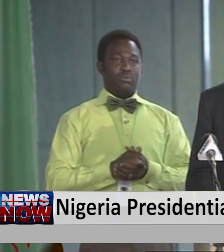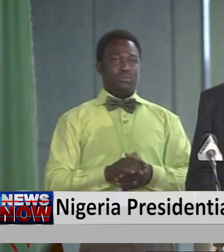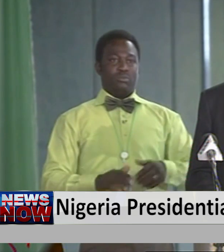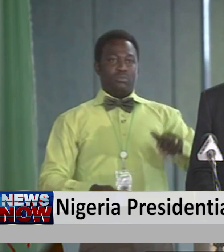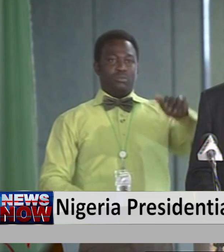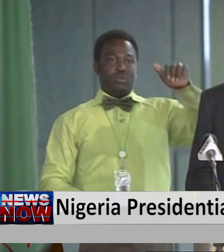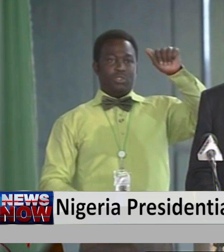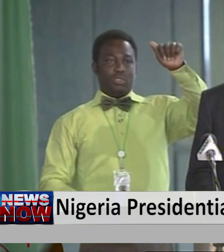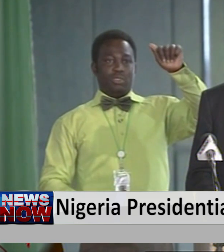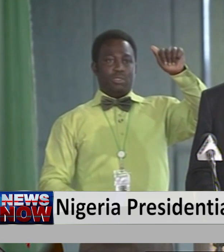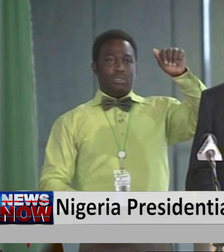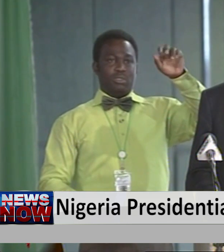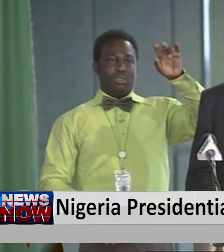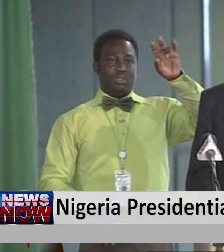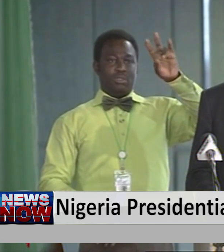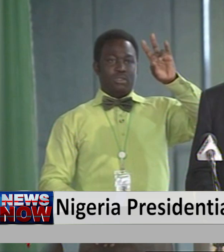AD,